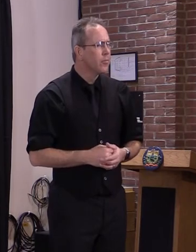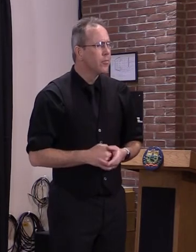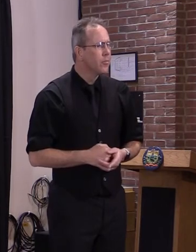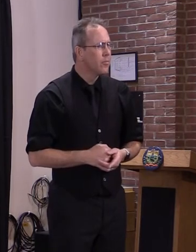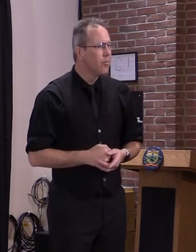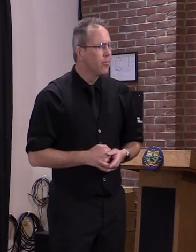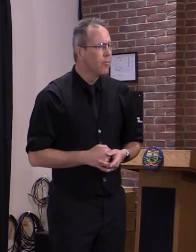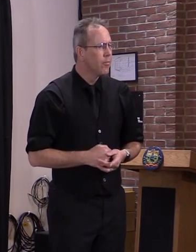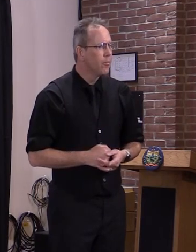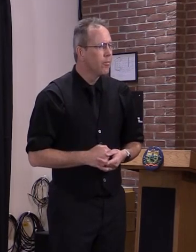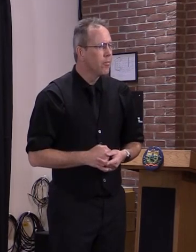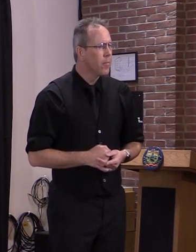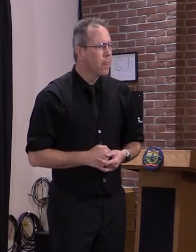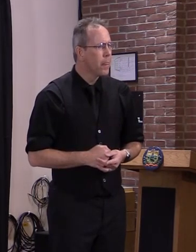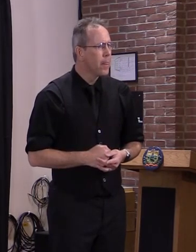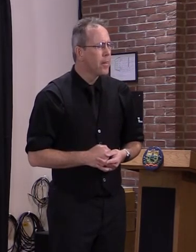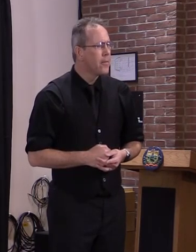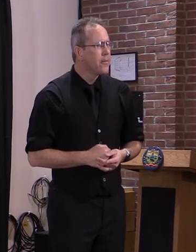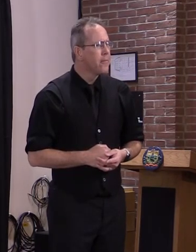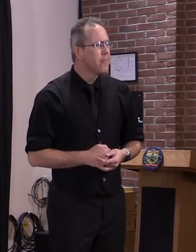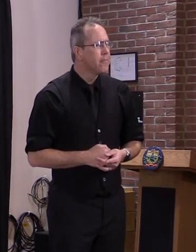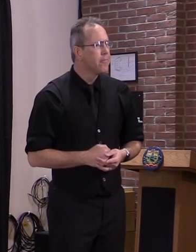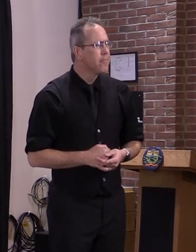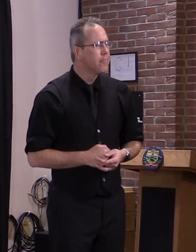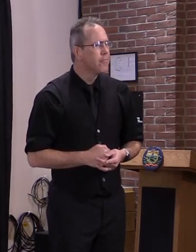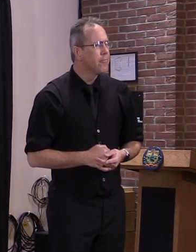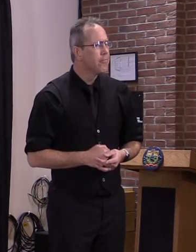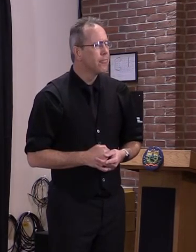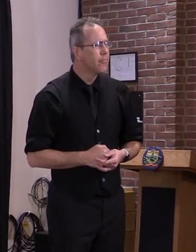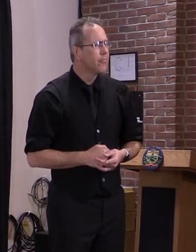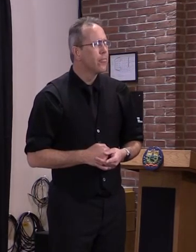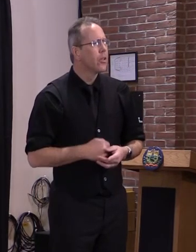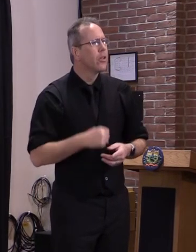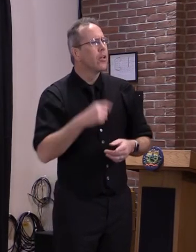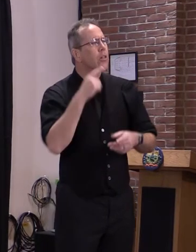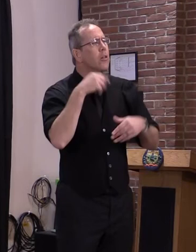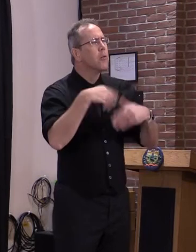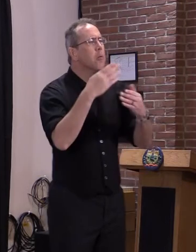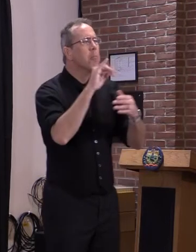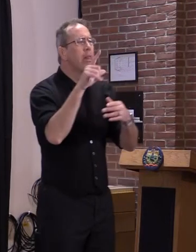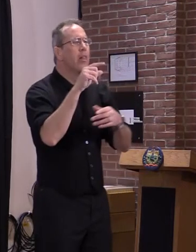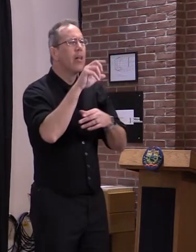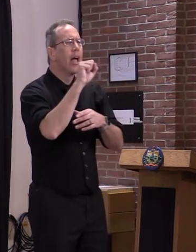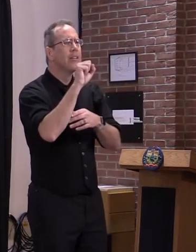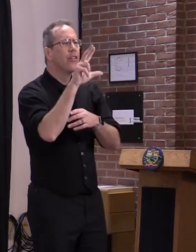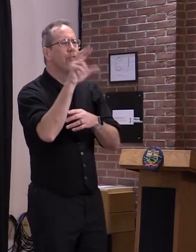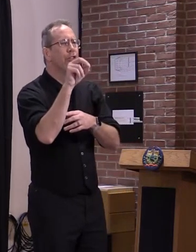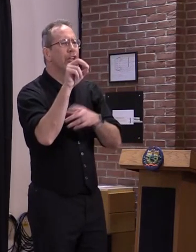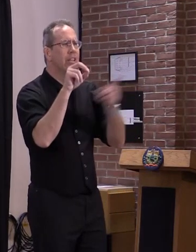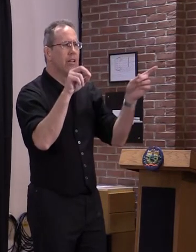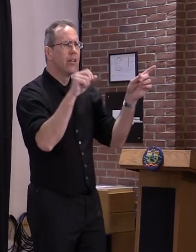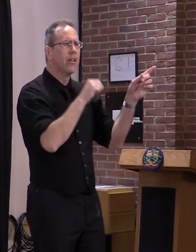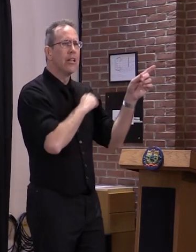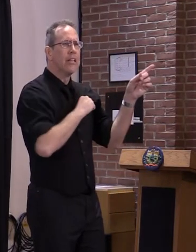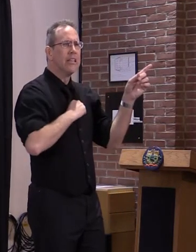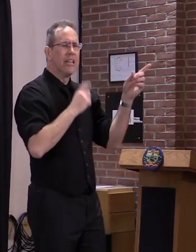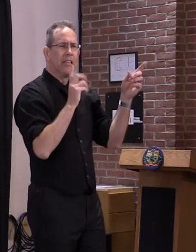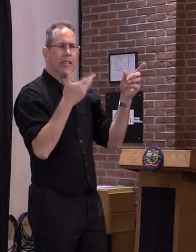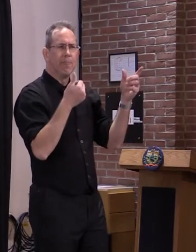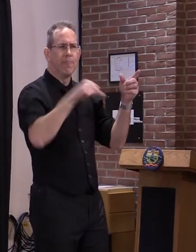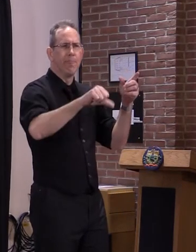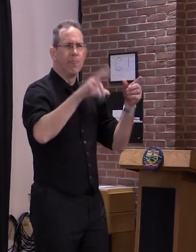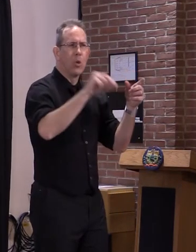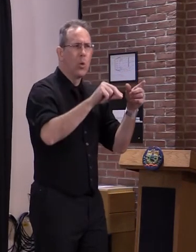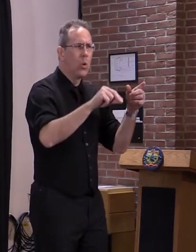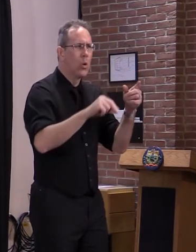S-30 compromise bill approved by your legal counsel. He expressed his concern for